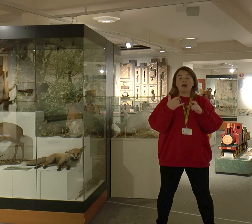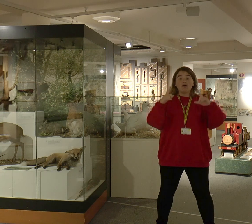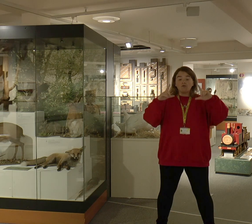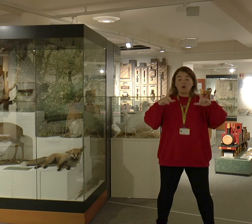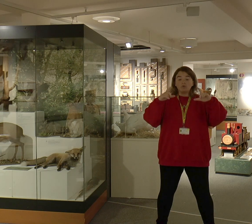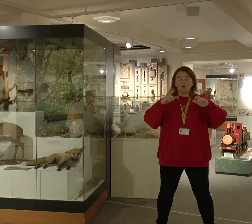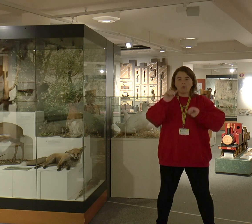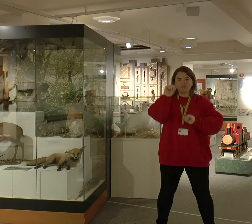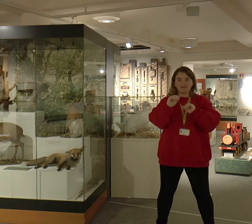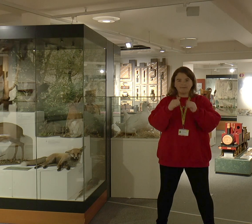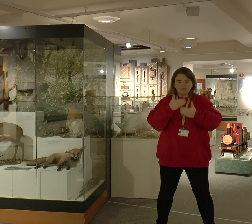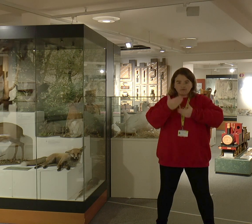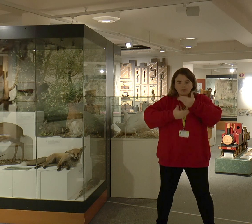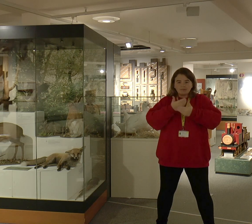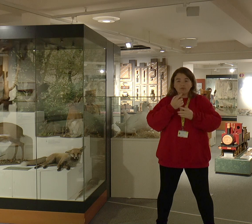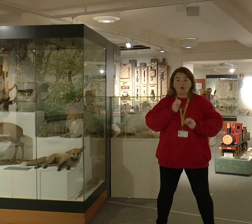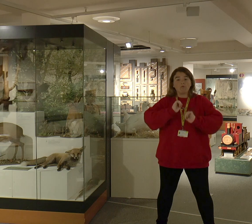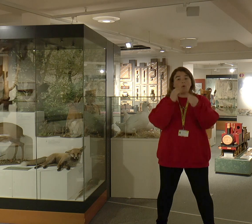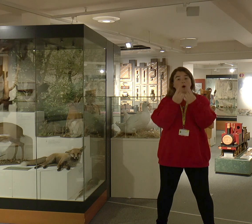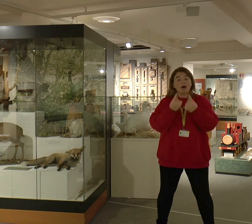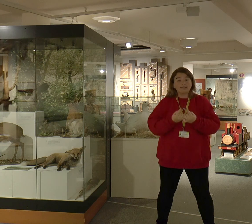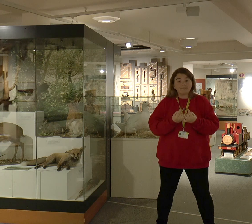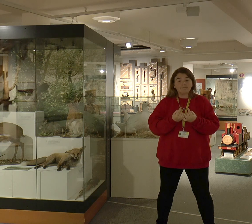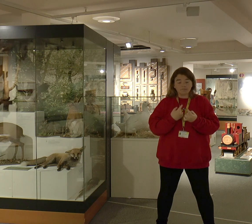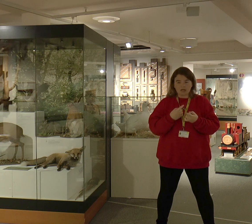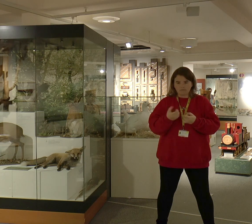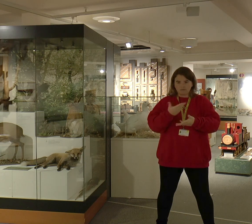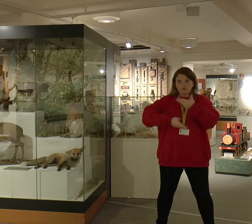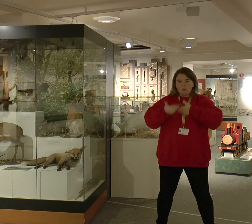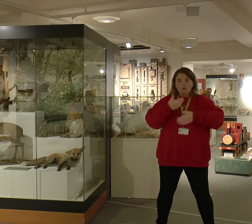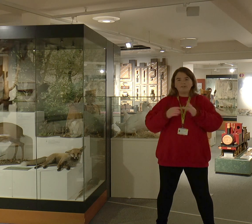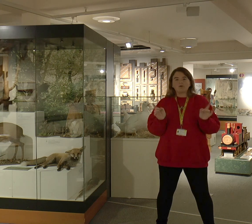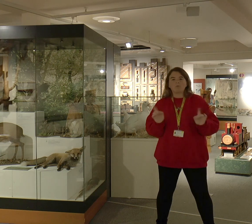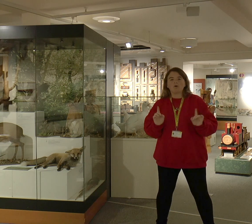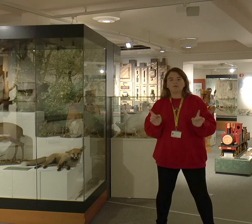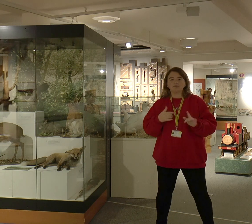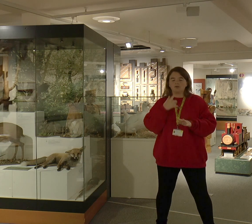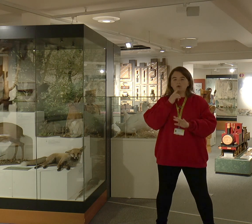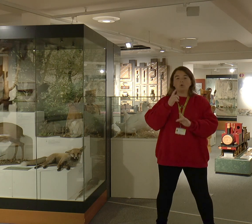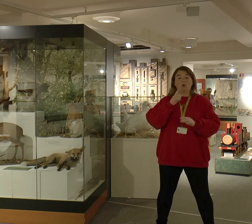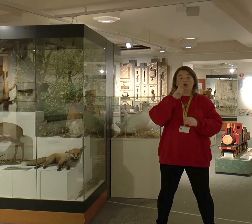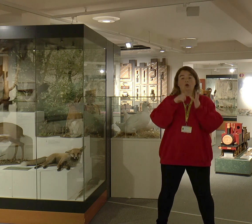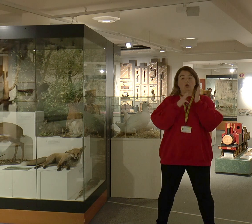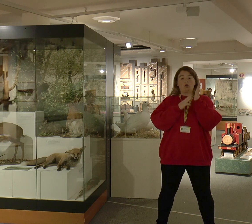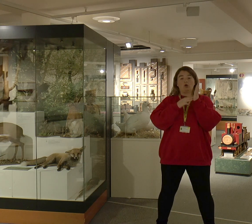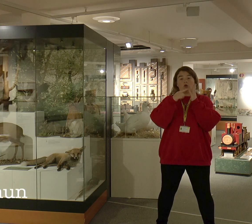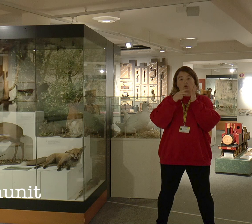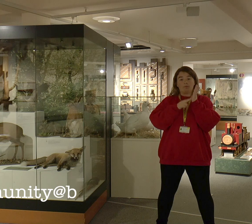us, maybe with a photo and a short description of your story and link to the item, you can send it to